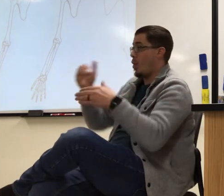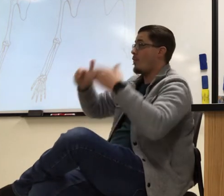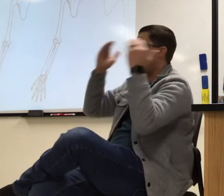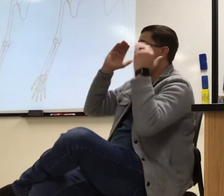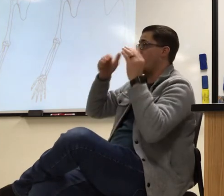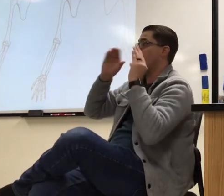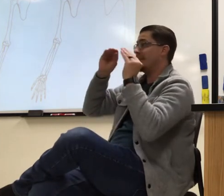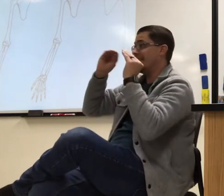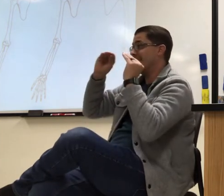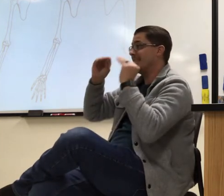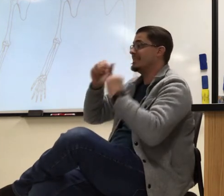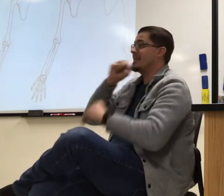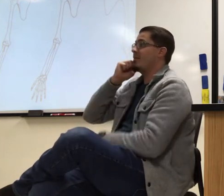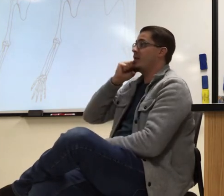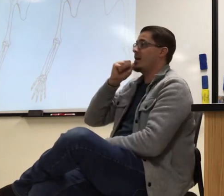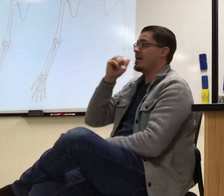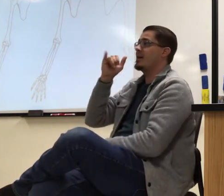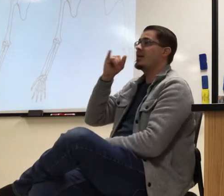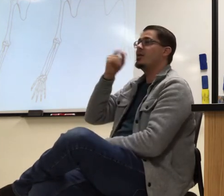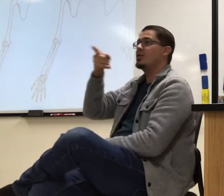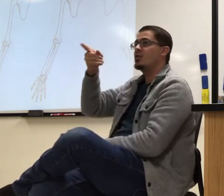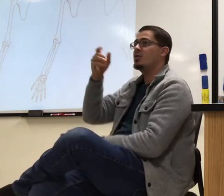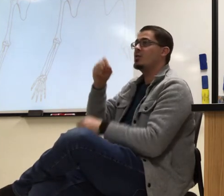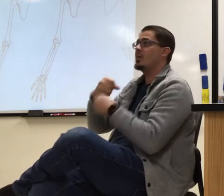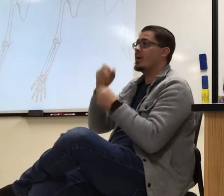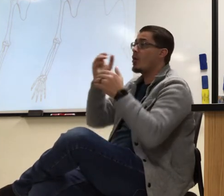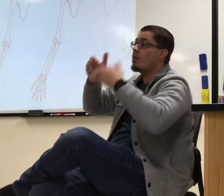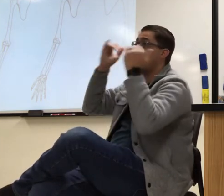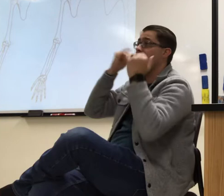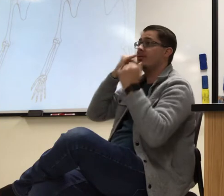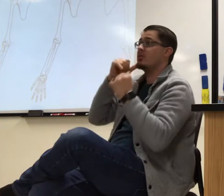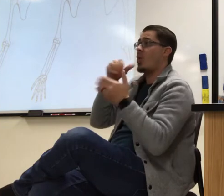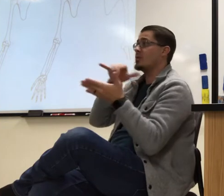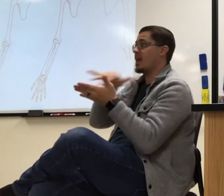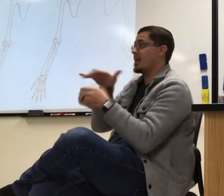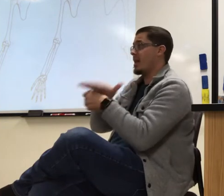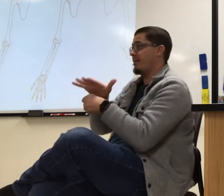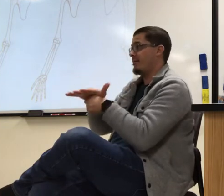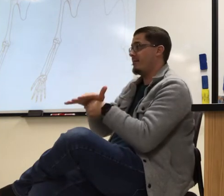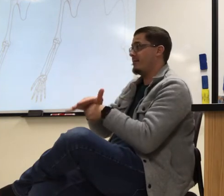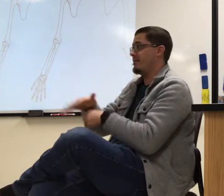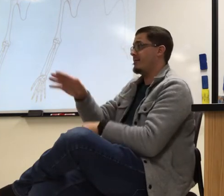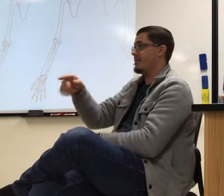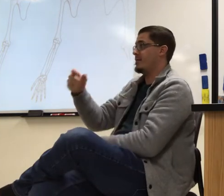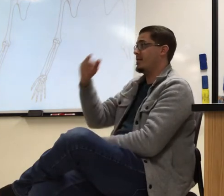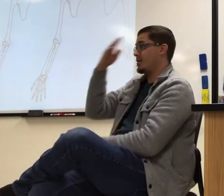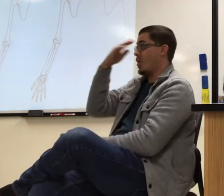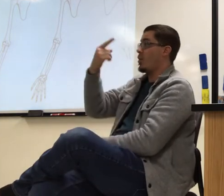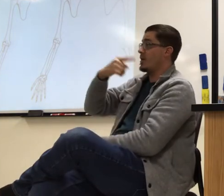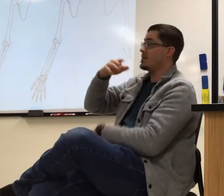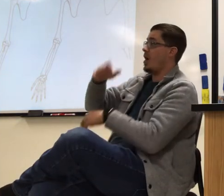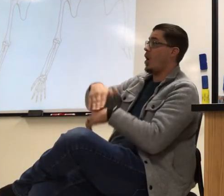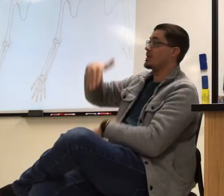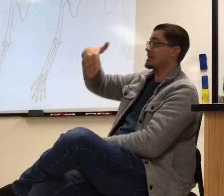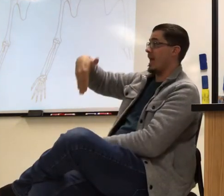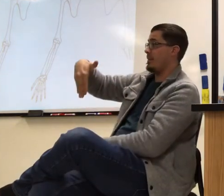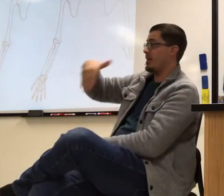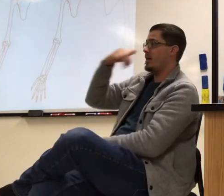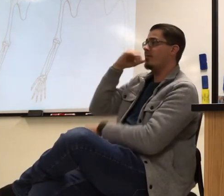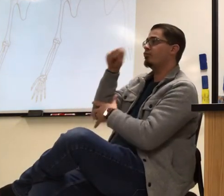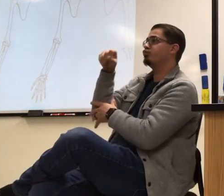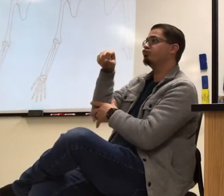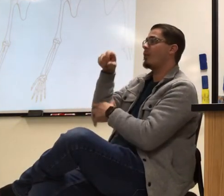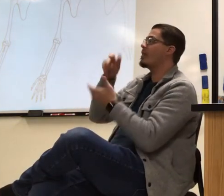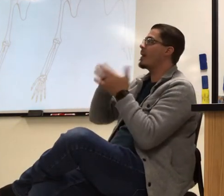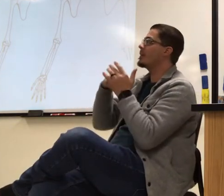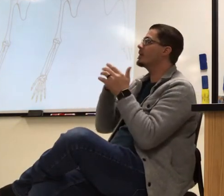just teach every day. You make it overwhelming if you don't stay on top of the material. Did you know that these are on the scapula? If you're nodding your head, yeah, you're keeping